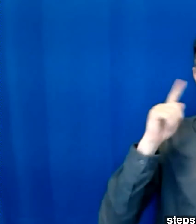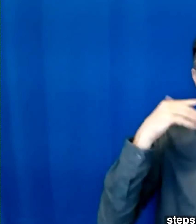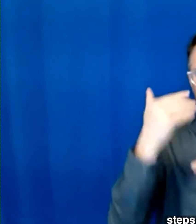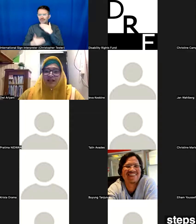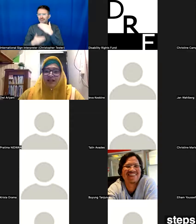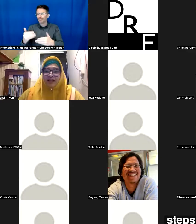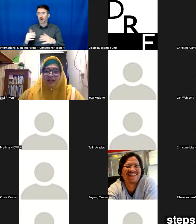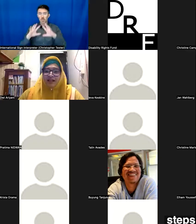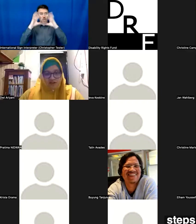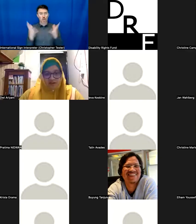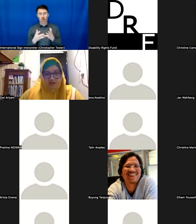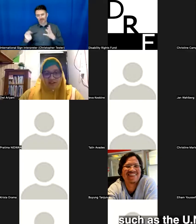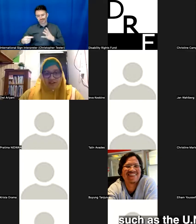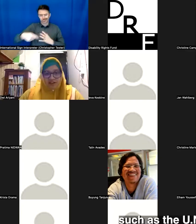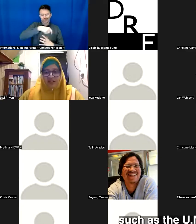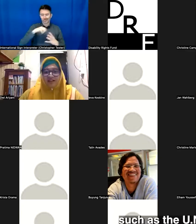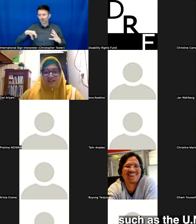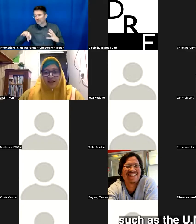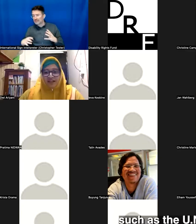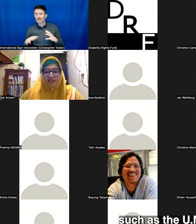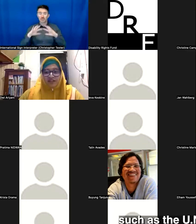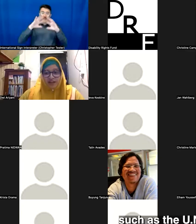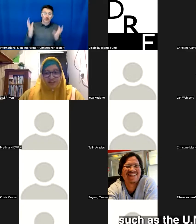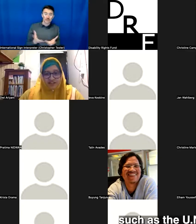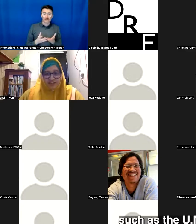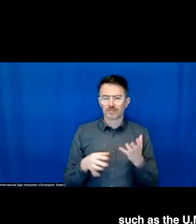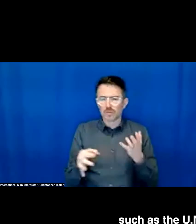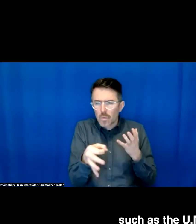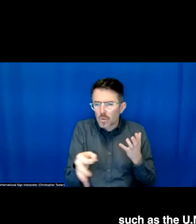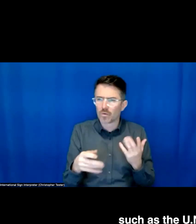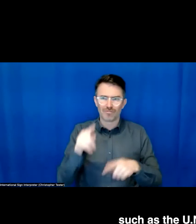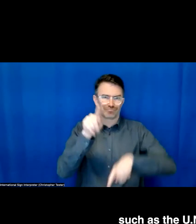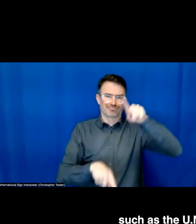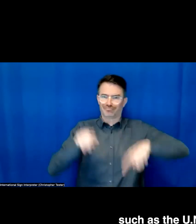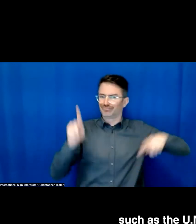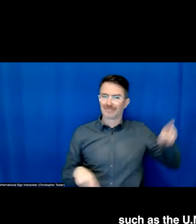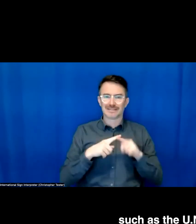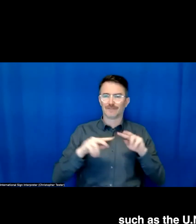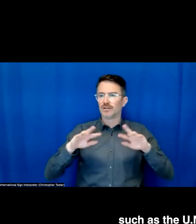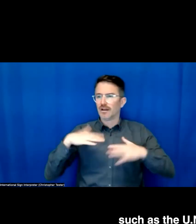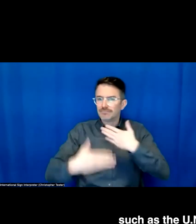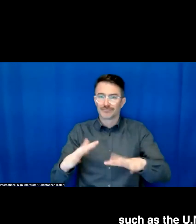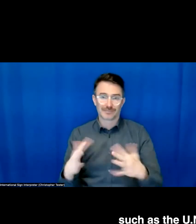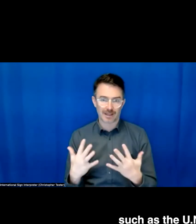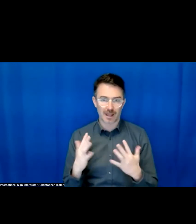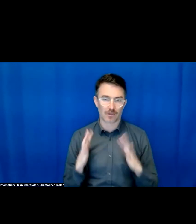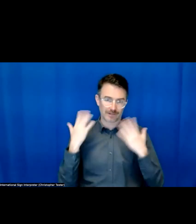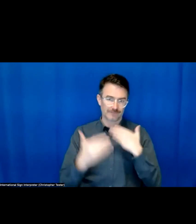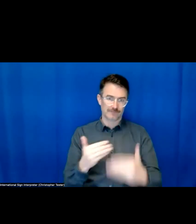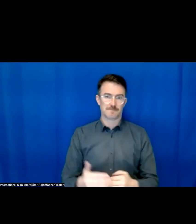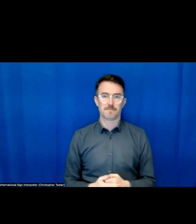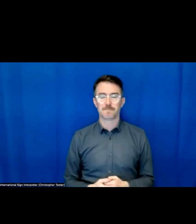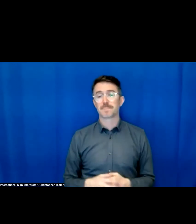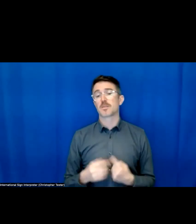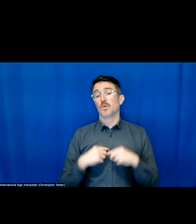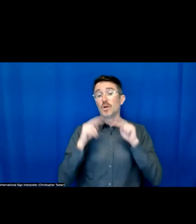by different stakeholders, such as the UN agency, donor agency, organization of persons with disability,